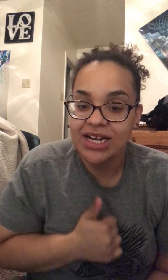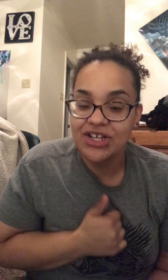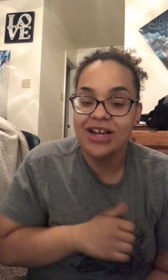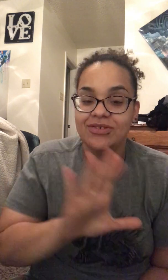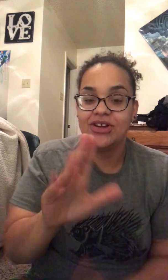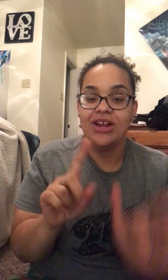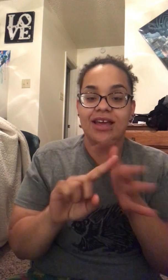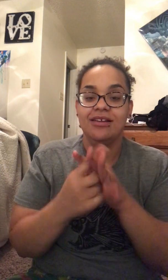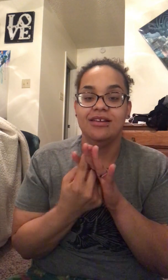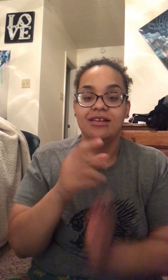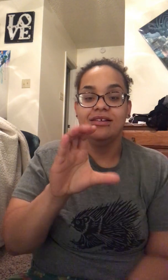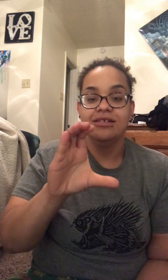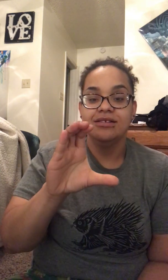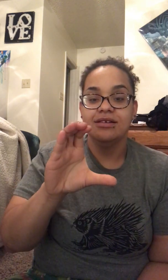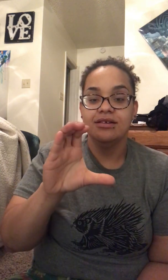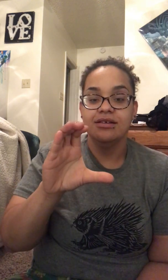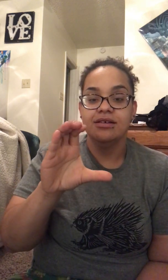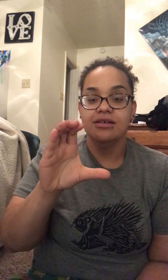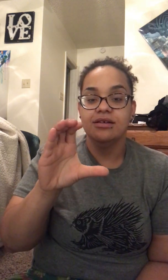Sorry. We'll start again.